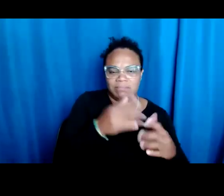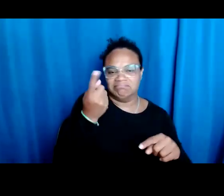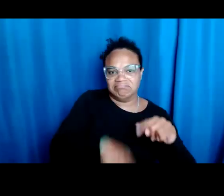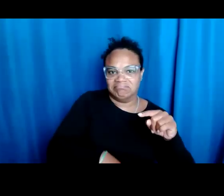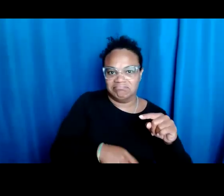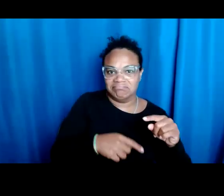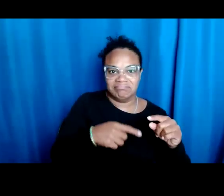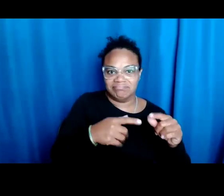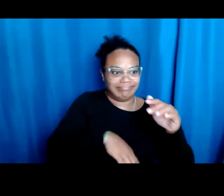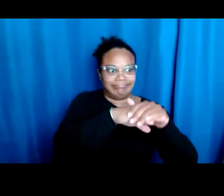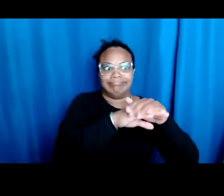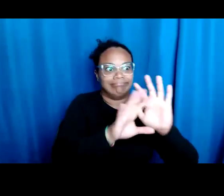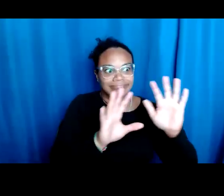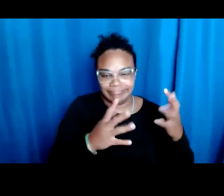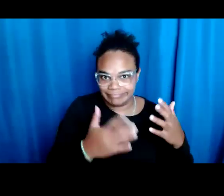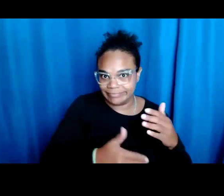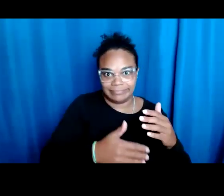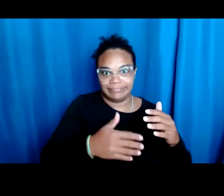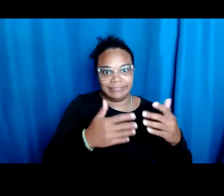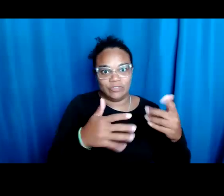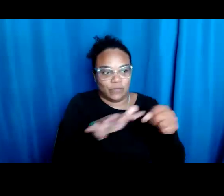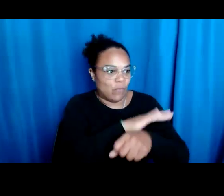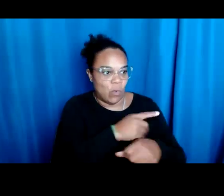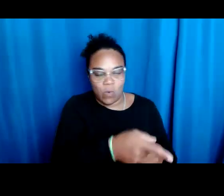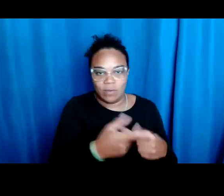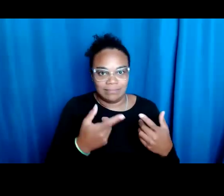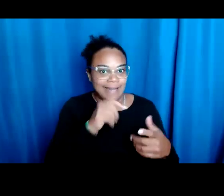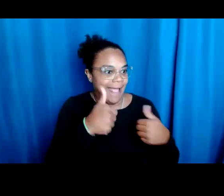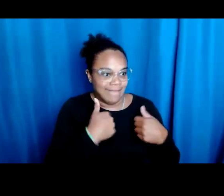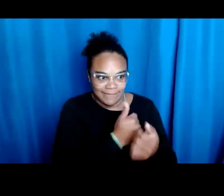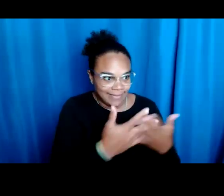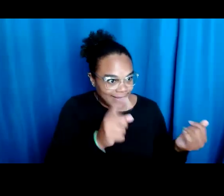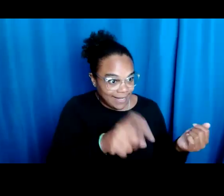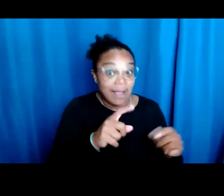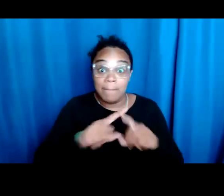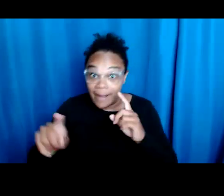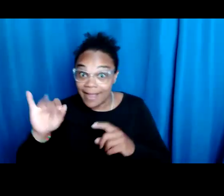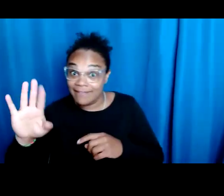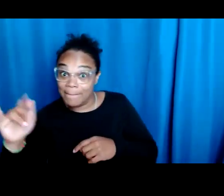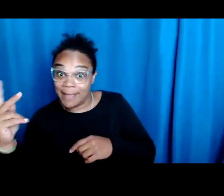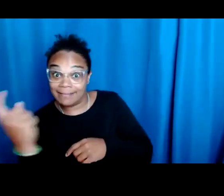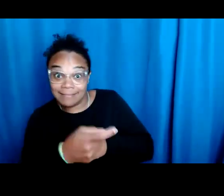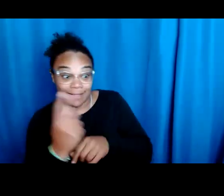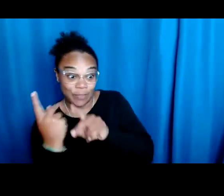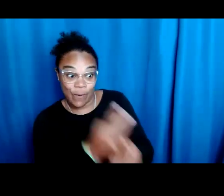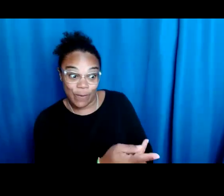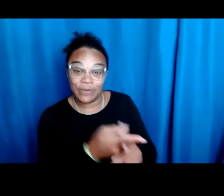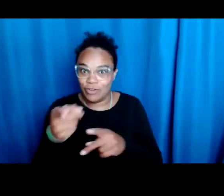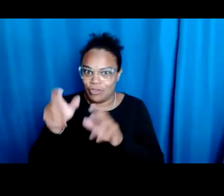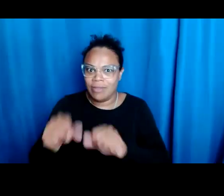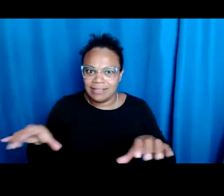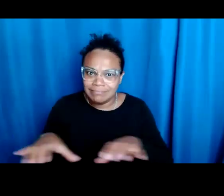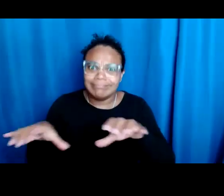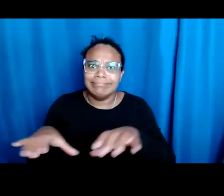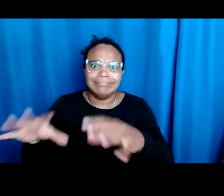too small, you didn't have everything that you needed. Now with this loan, you'll be able to increase production